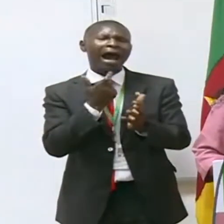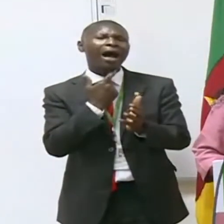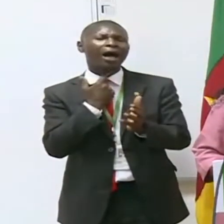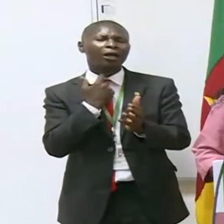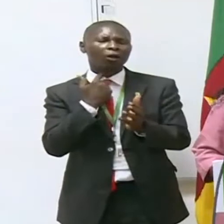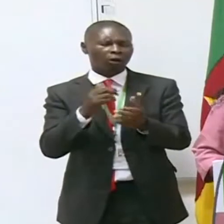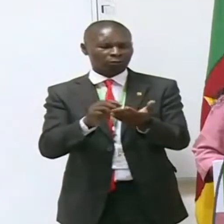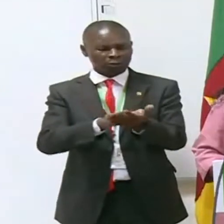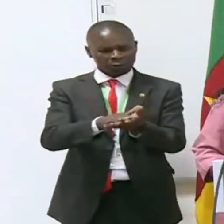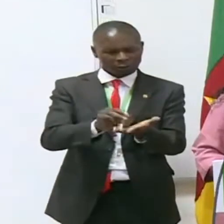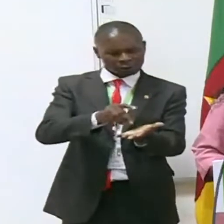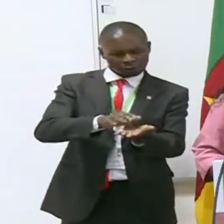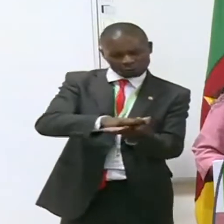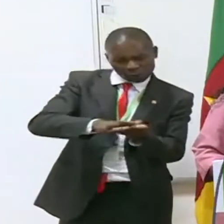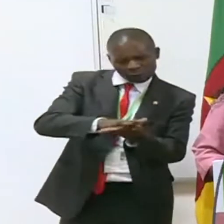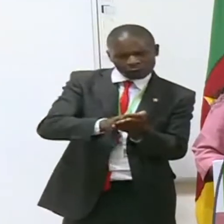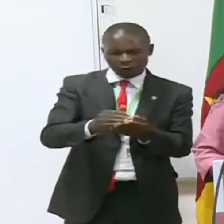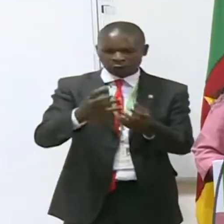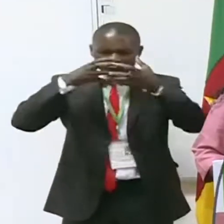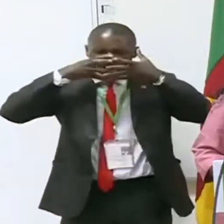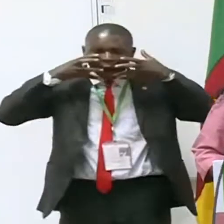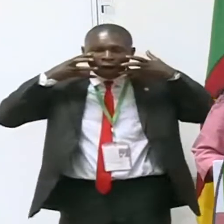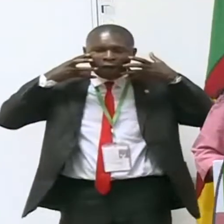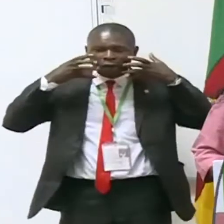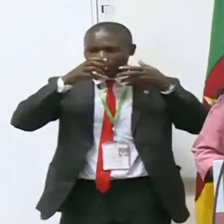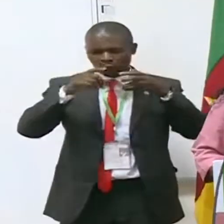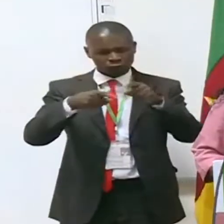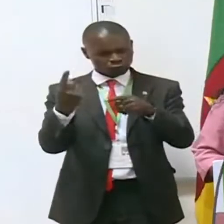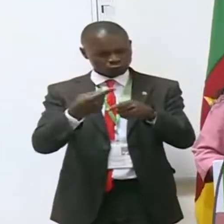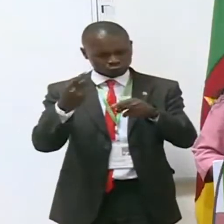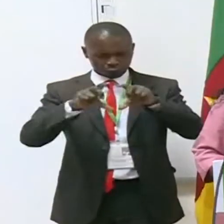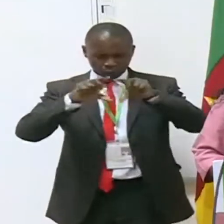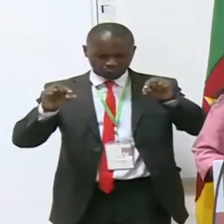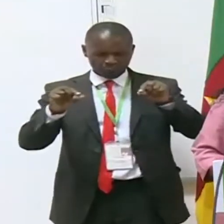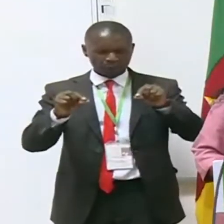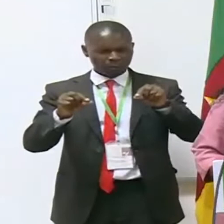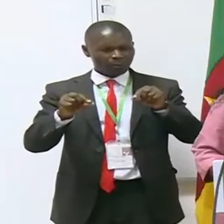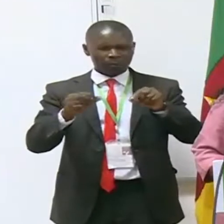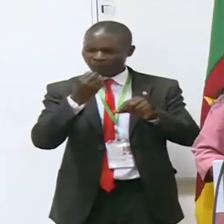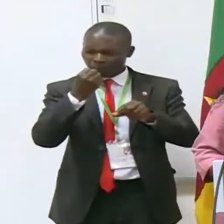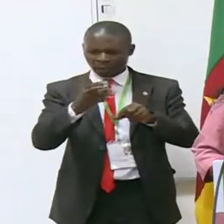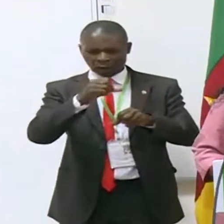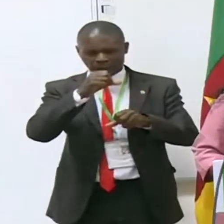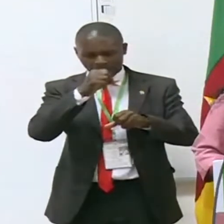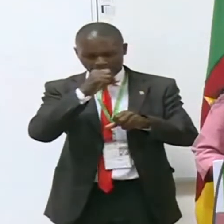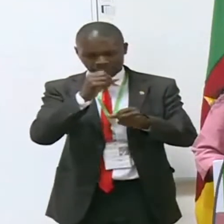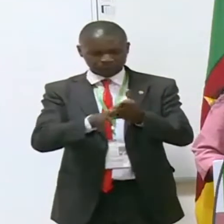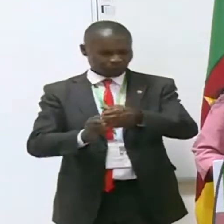Let's not forget our golden rule, which is the respect of the following hygiene